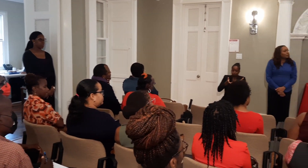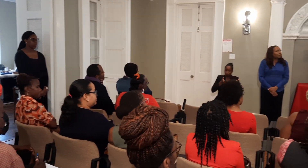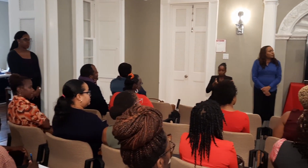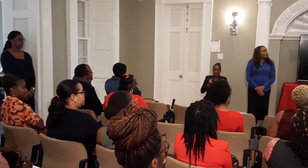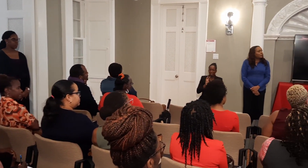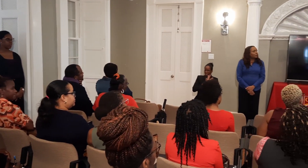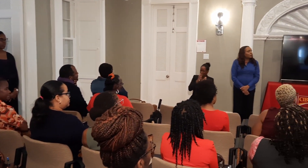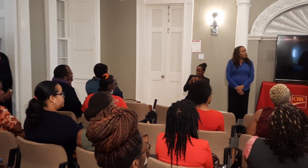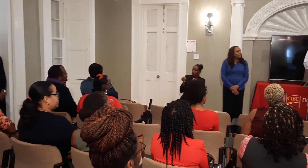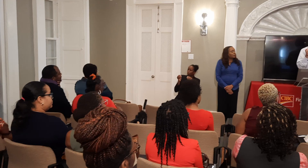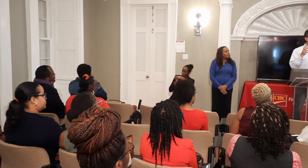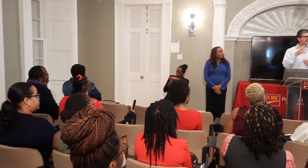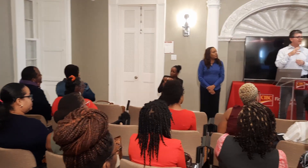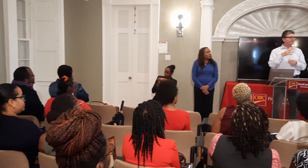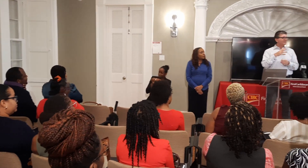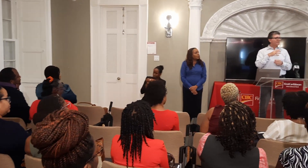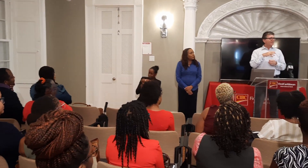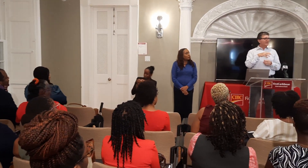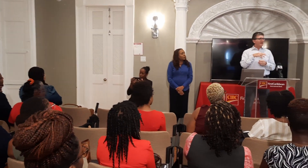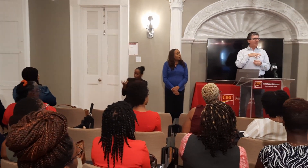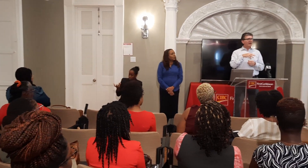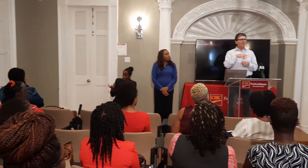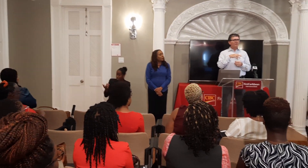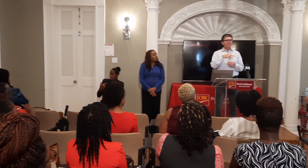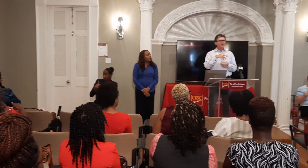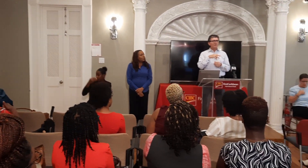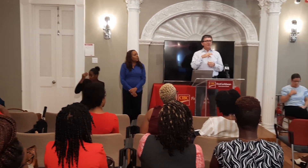when you see